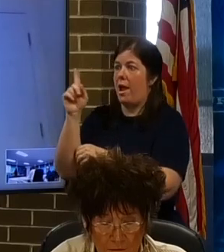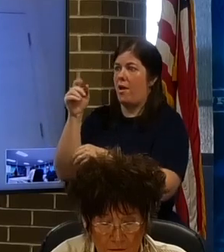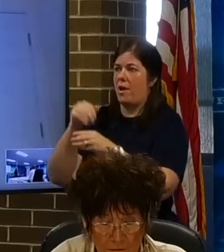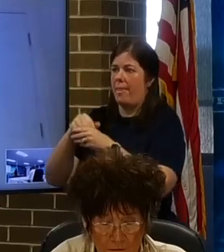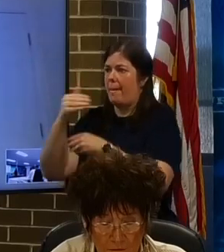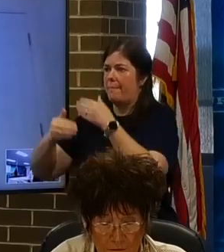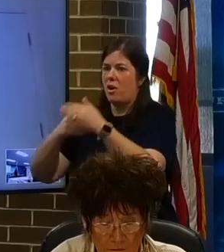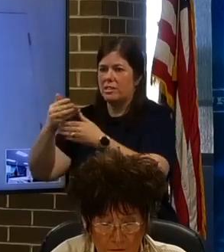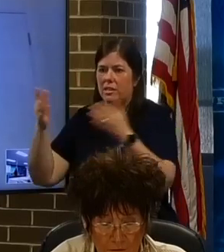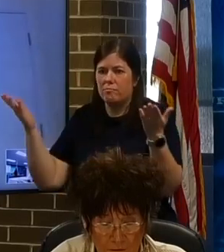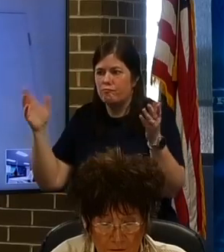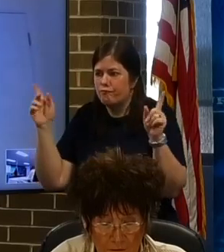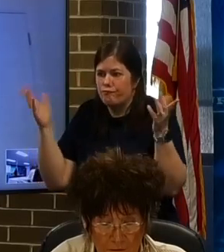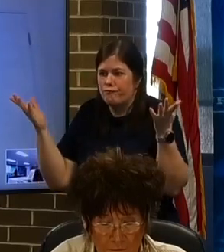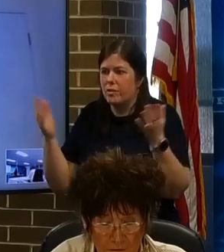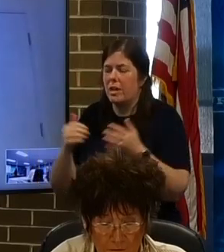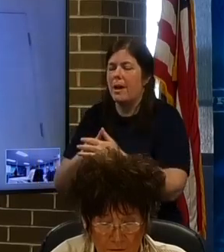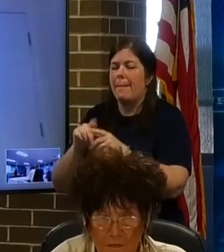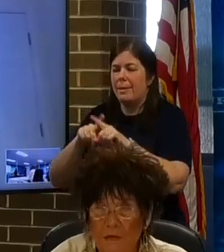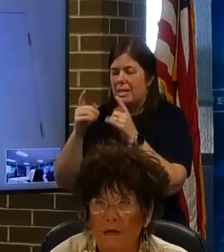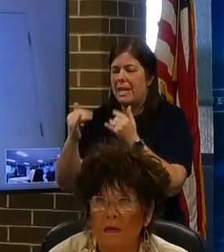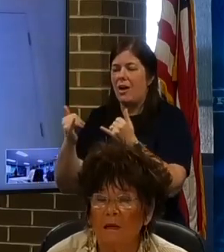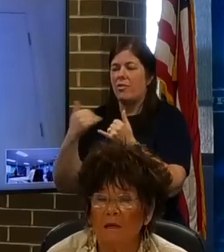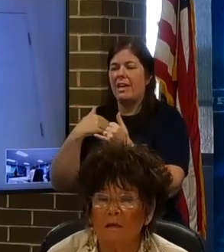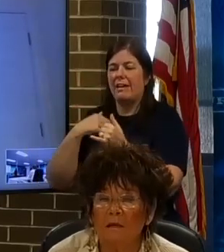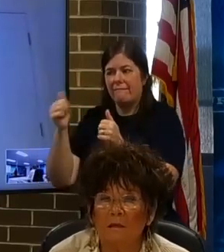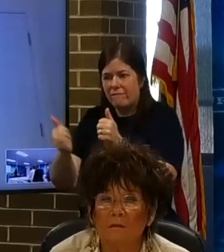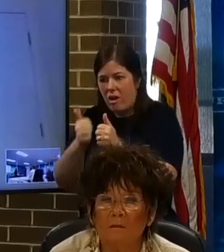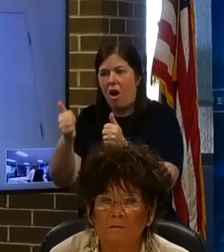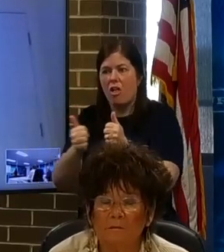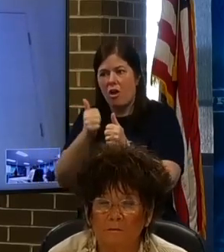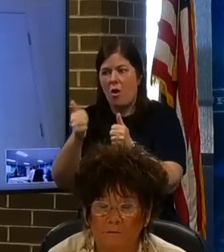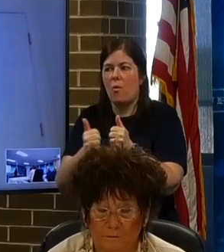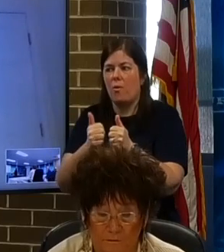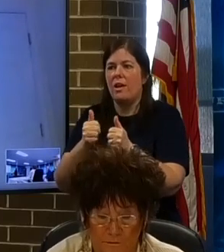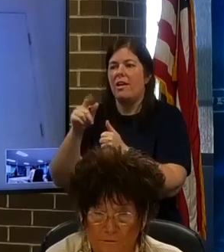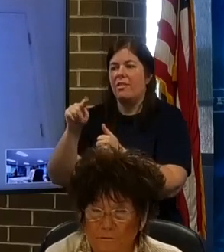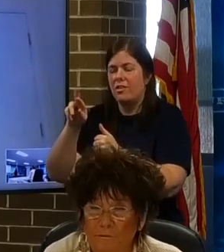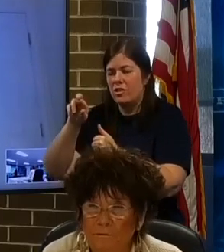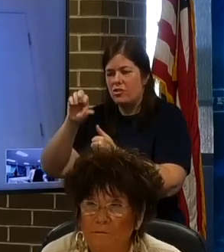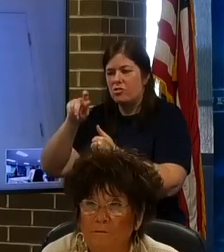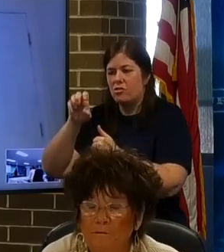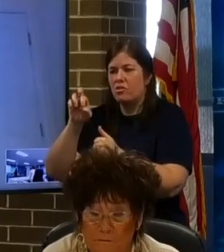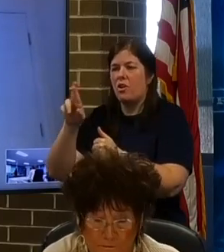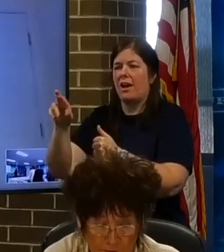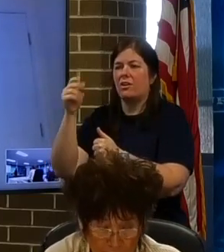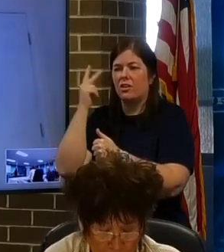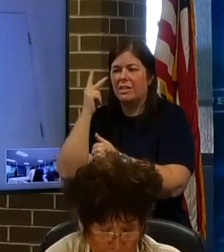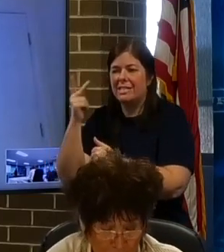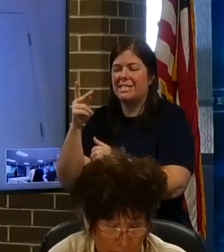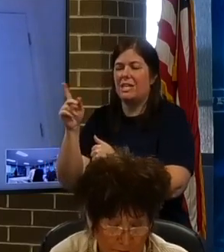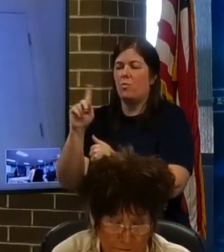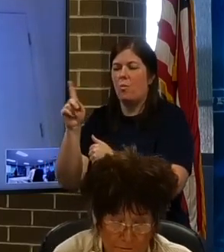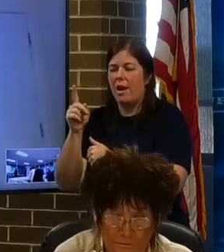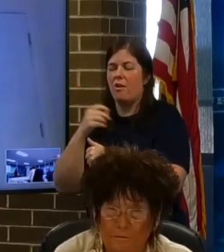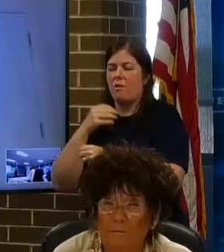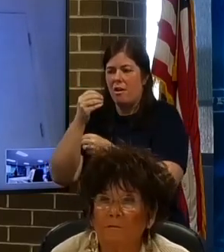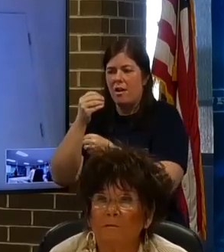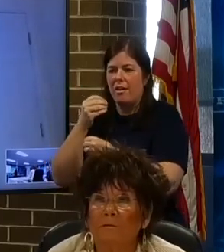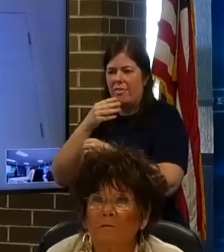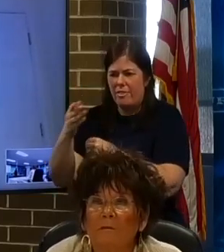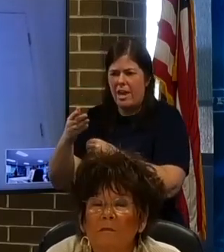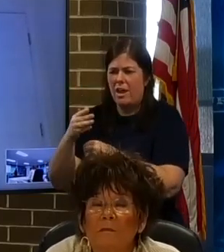You wouldn't know if you, let's just say, entered some information in incorrectly. We have to call our system, call one of our adjudicators to find that information out, start